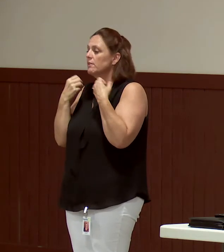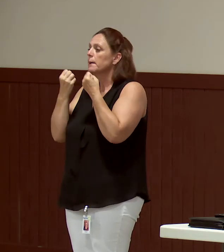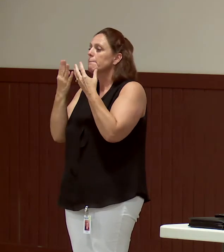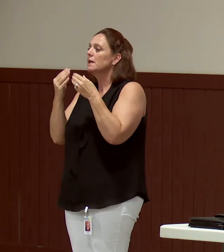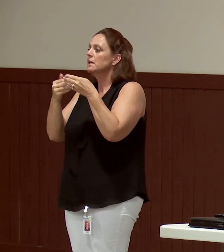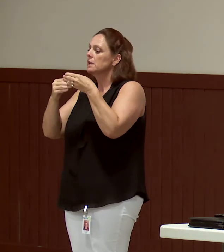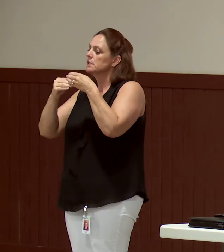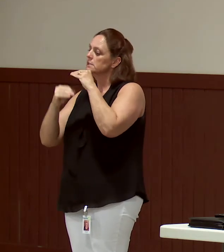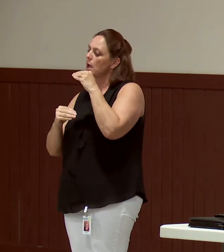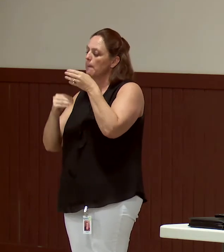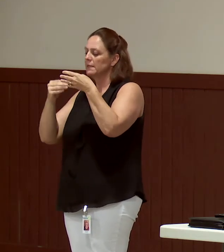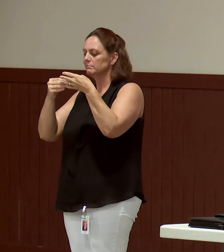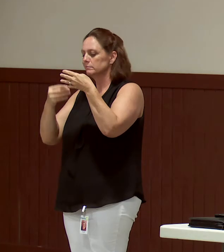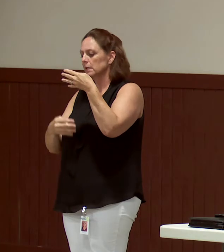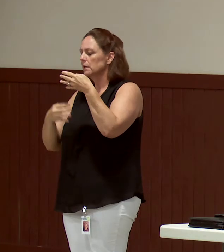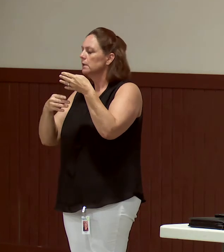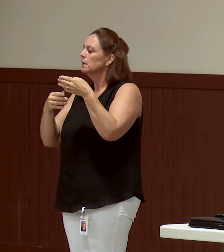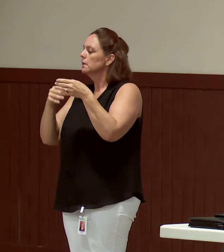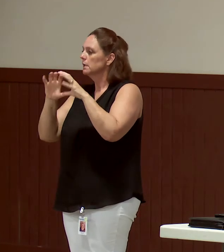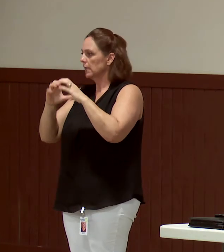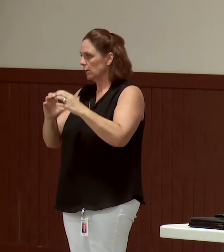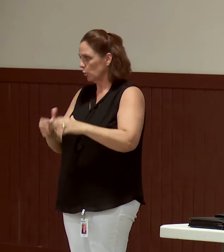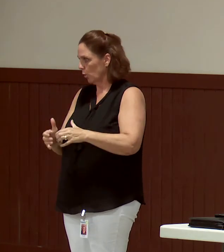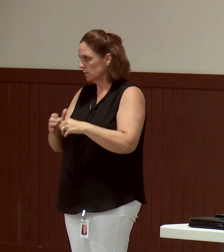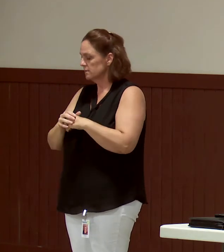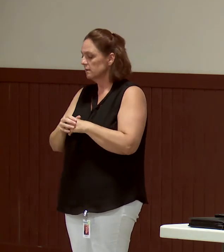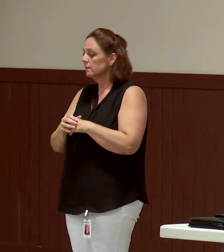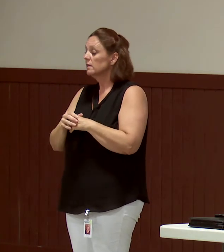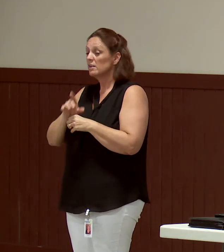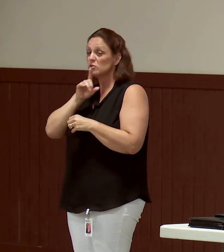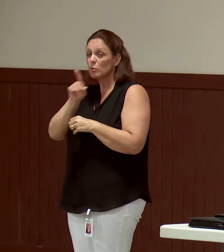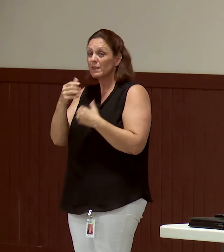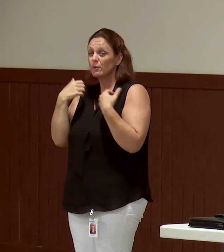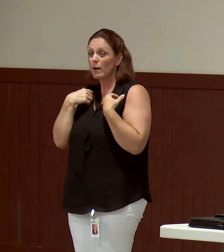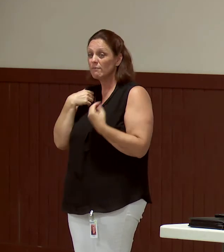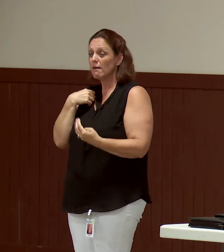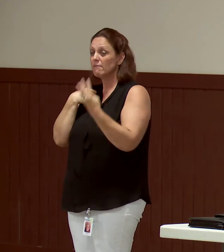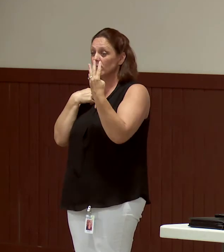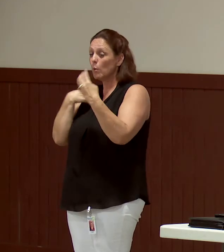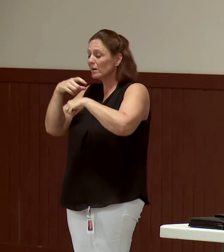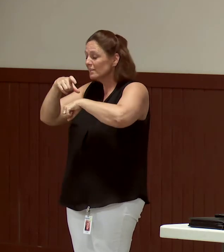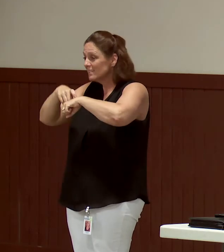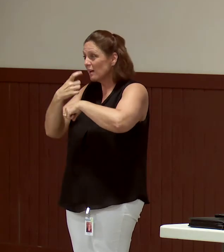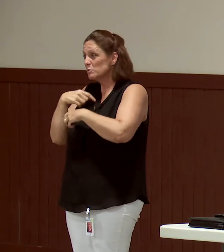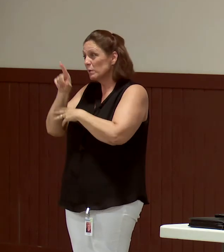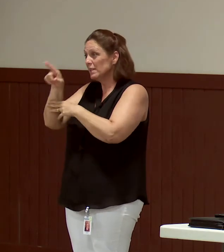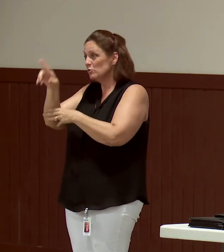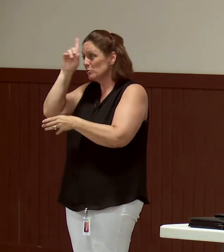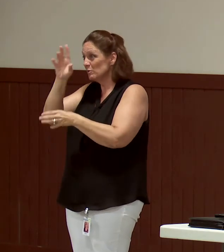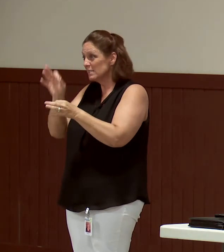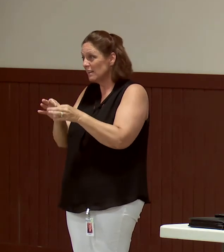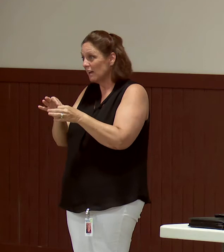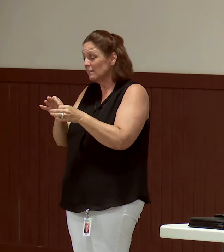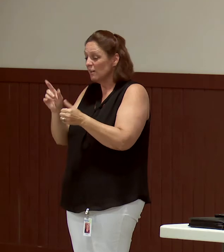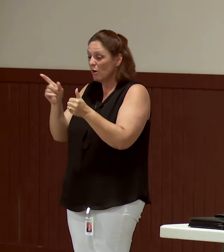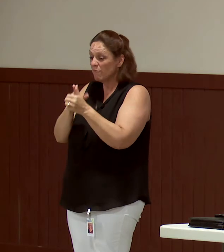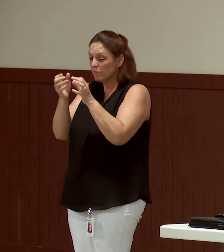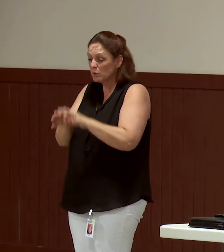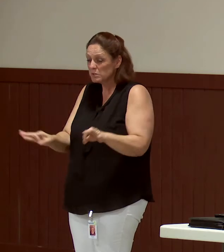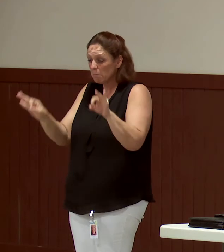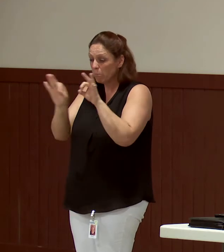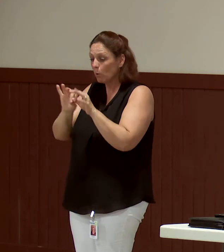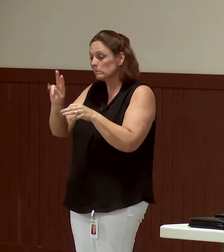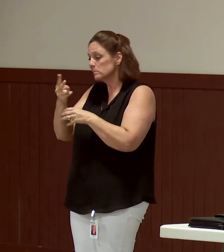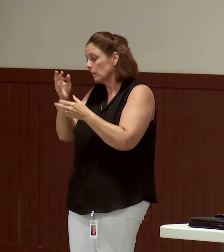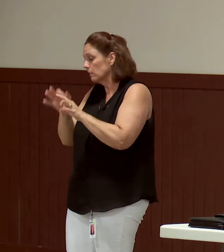because they're very broad. So there's a total of 4 times where we're going to ask you to rank priority. The first one is the major broad categories,